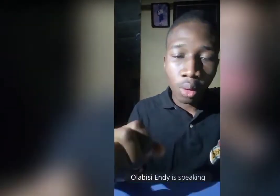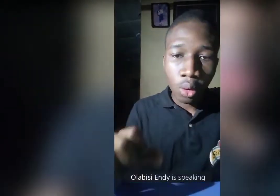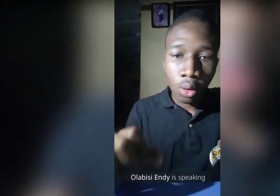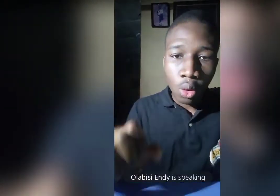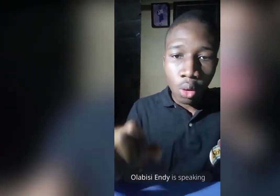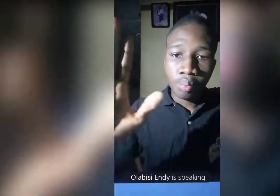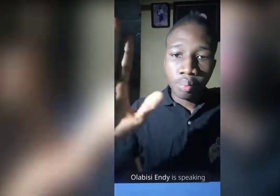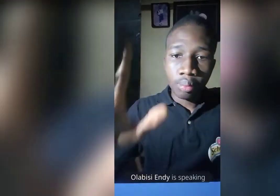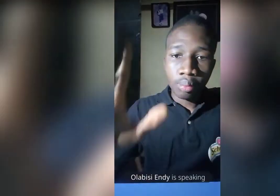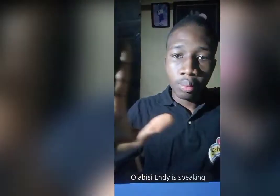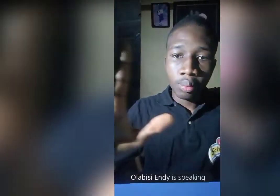Yes.